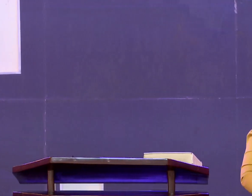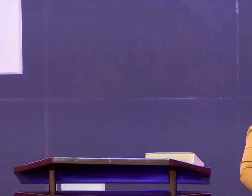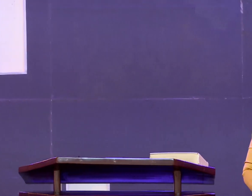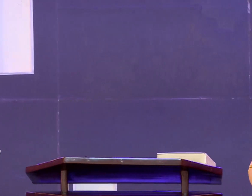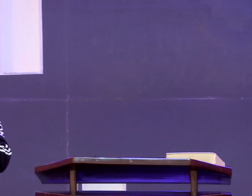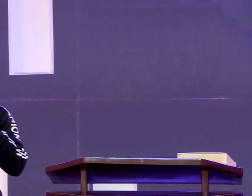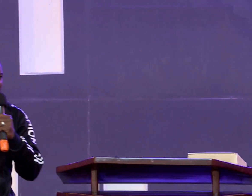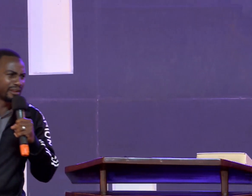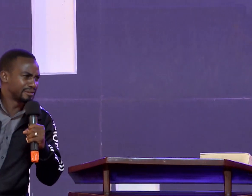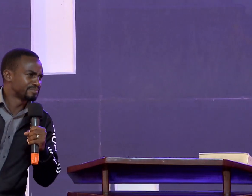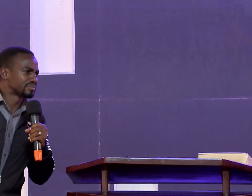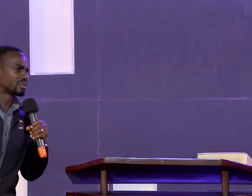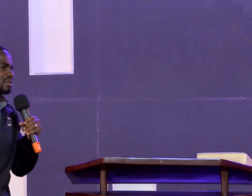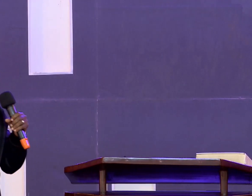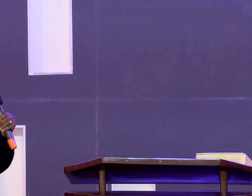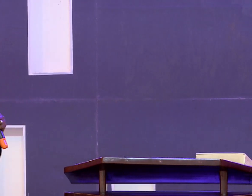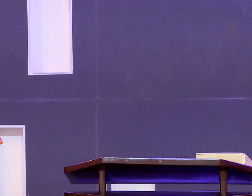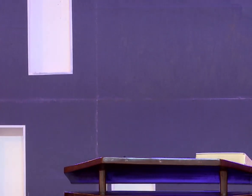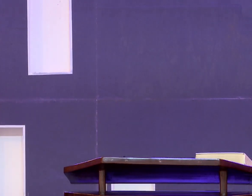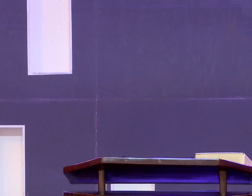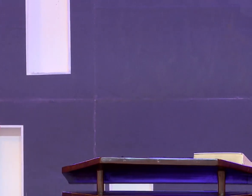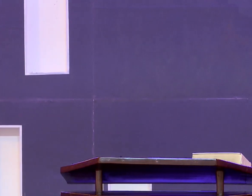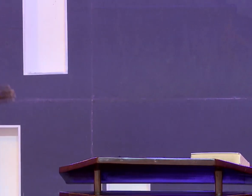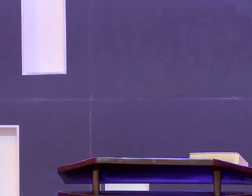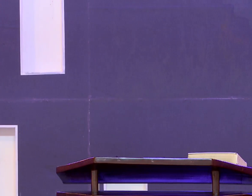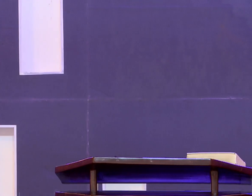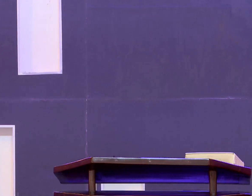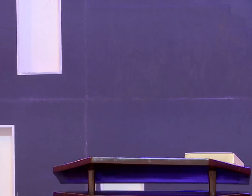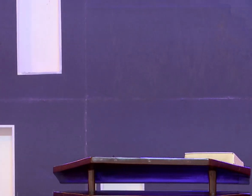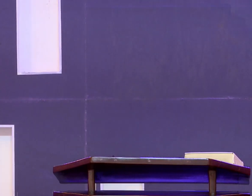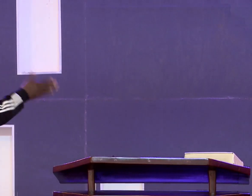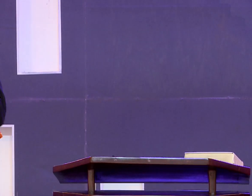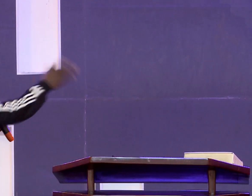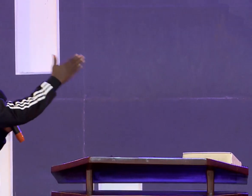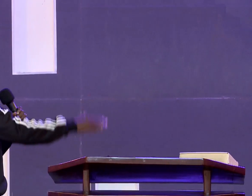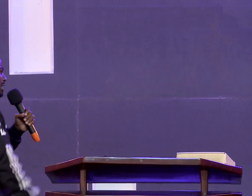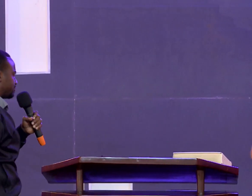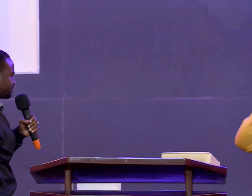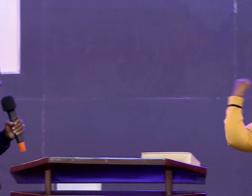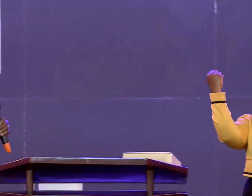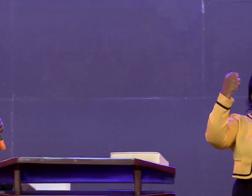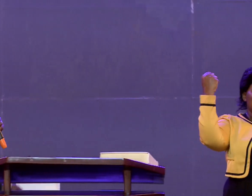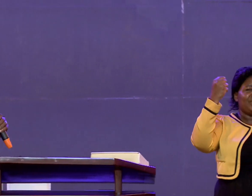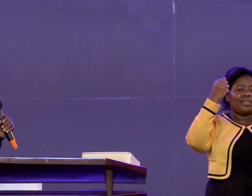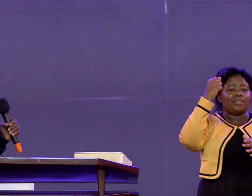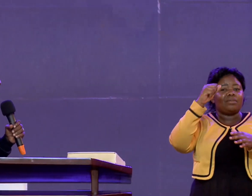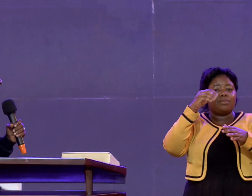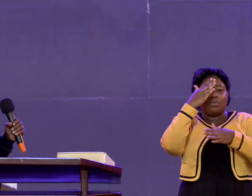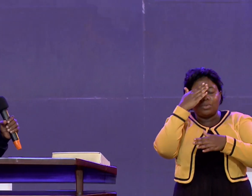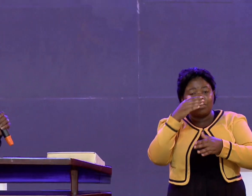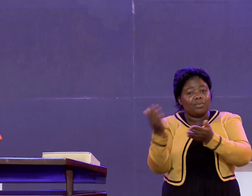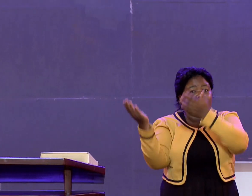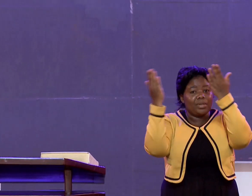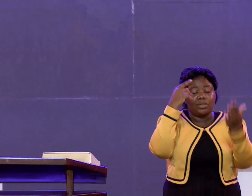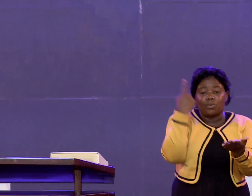his name shall be glorified. What does the gospel of humility bring in your life?